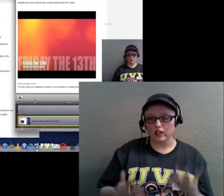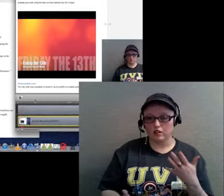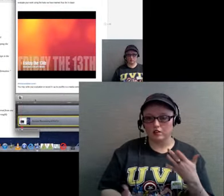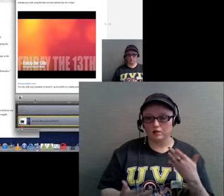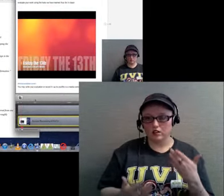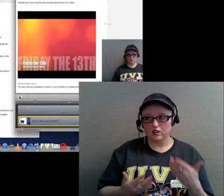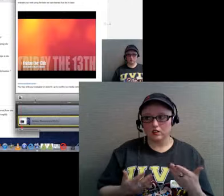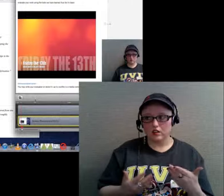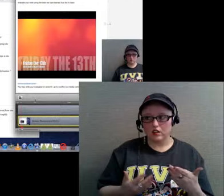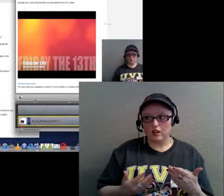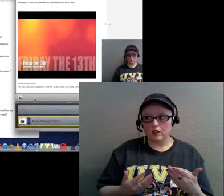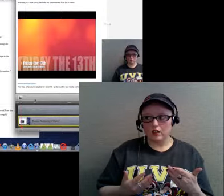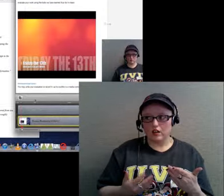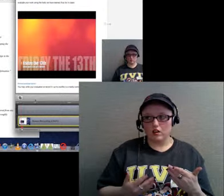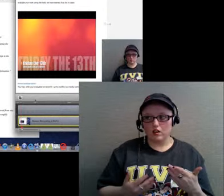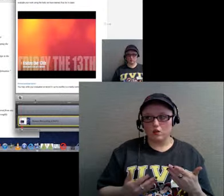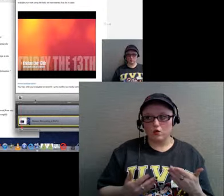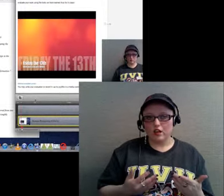more like,